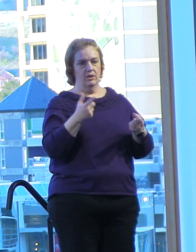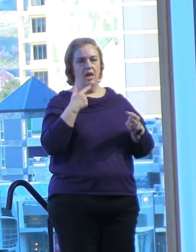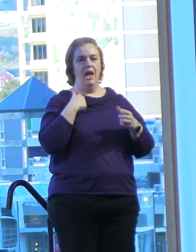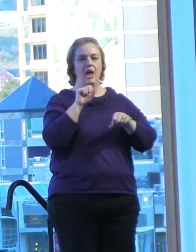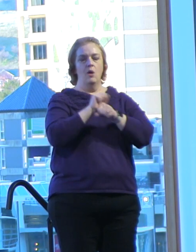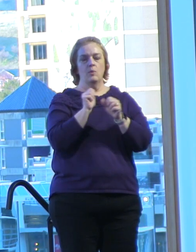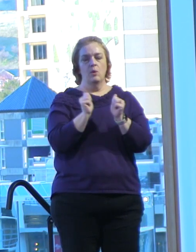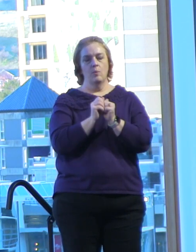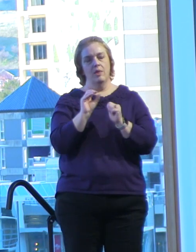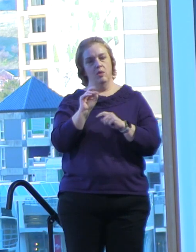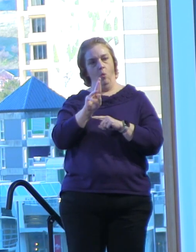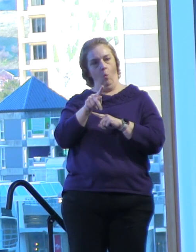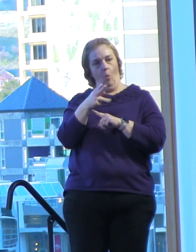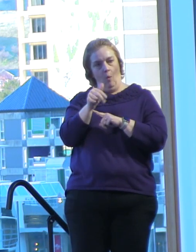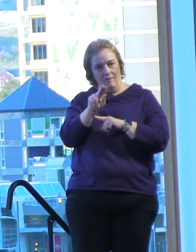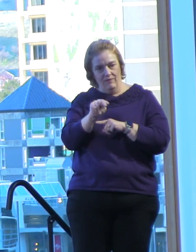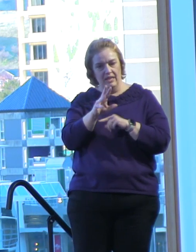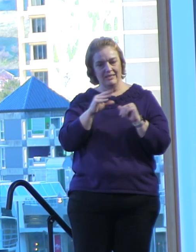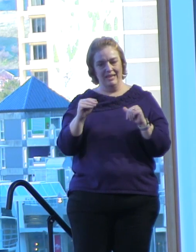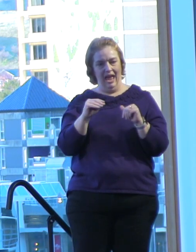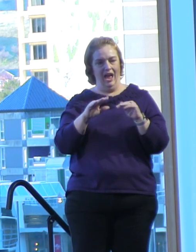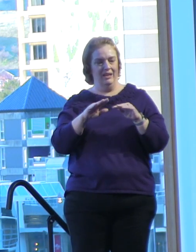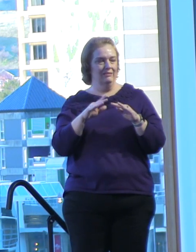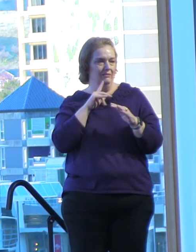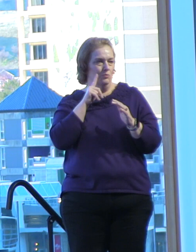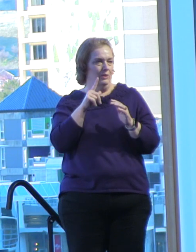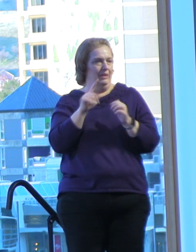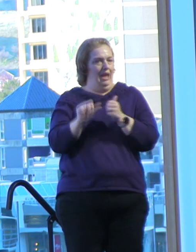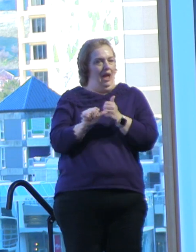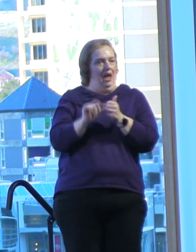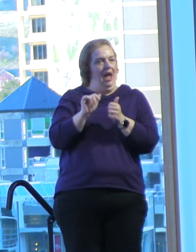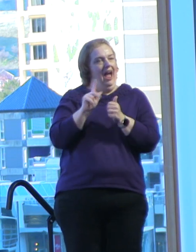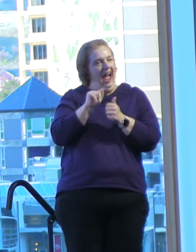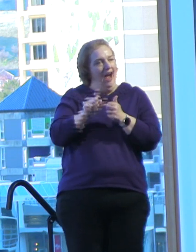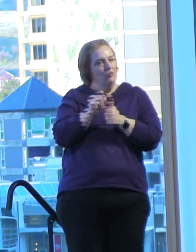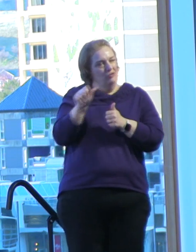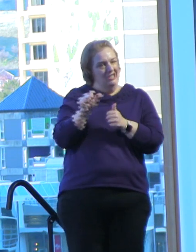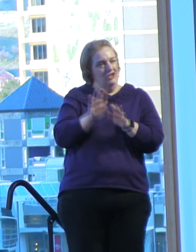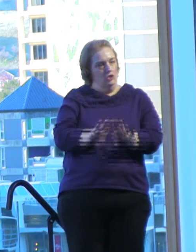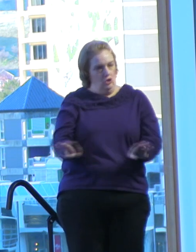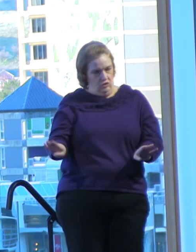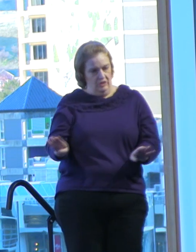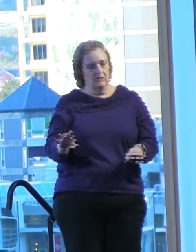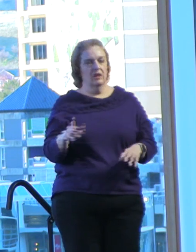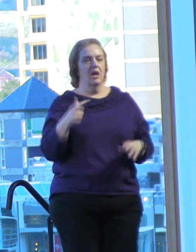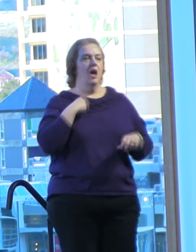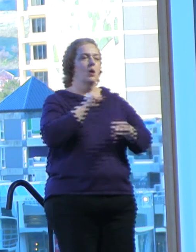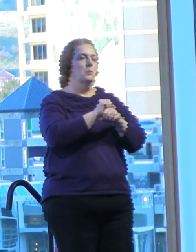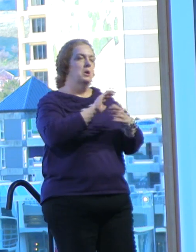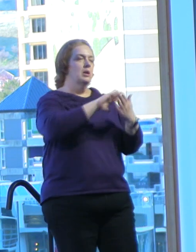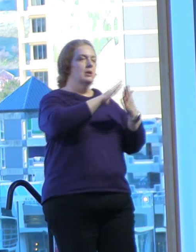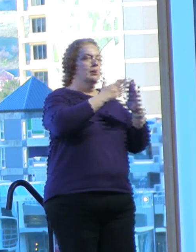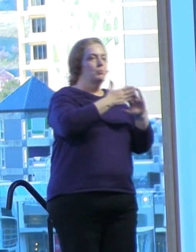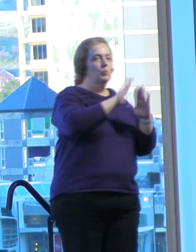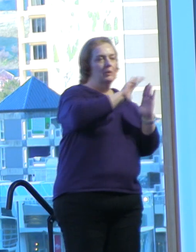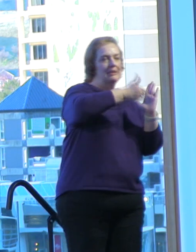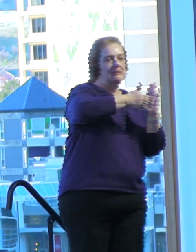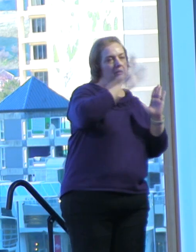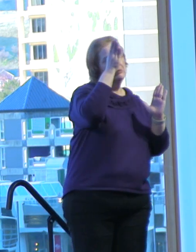orphans and vulnerable children, and working in a kind of like a community center / boys and girls